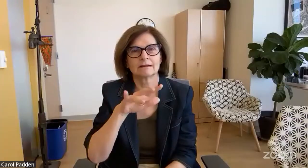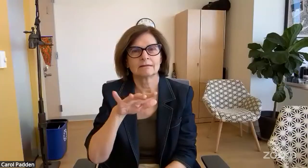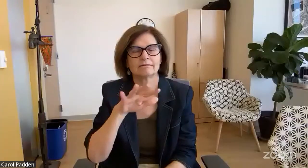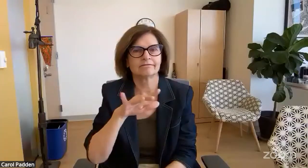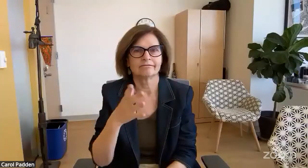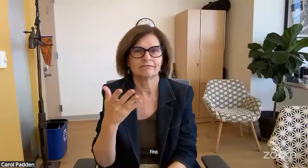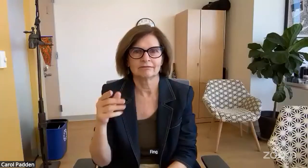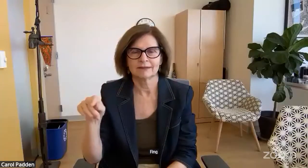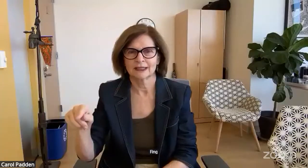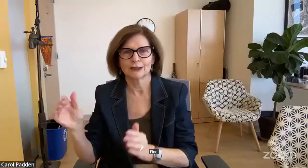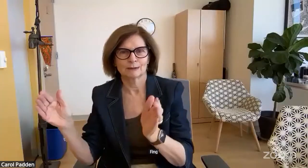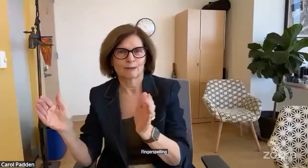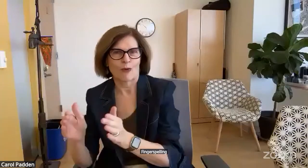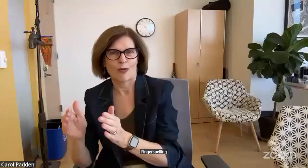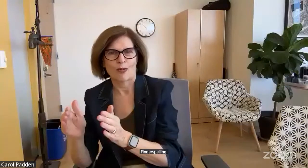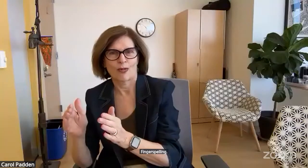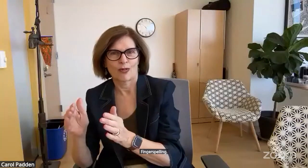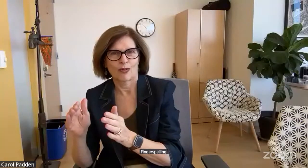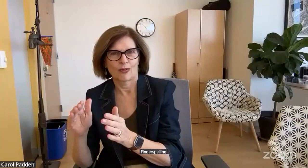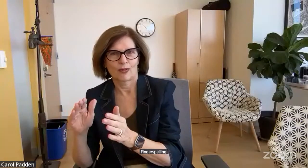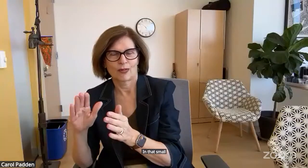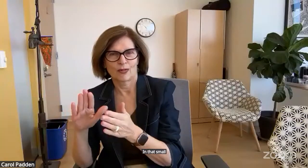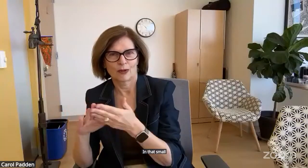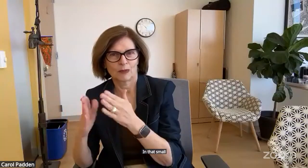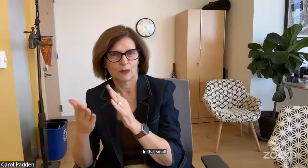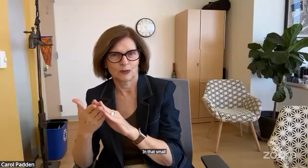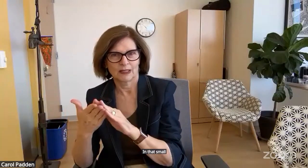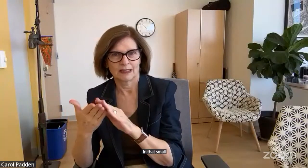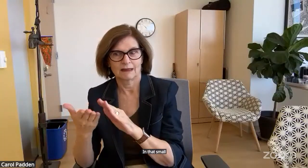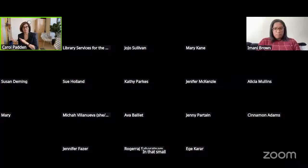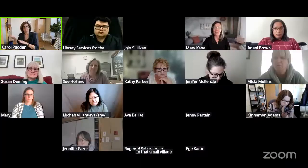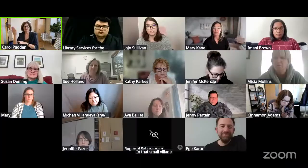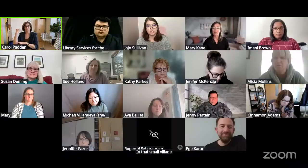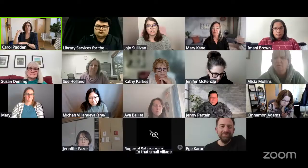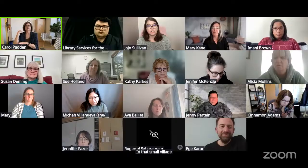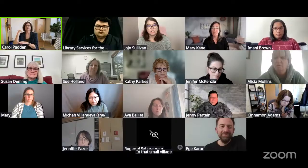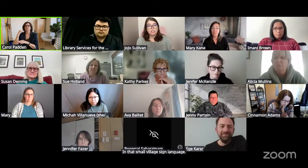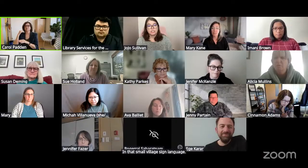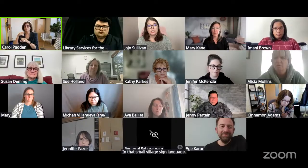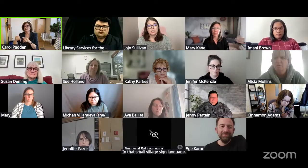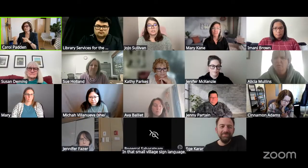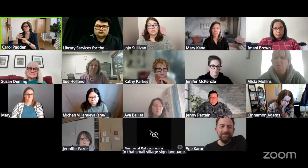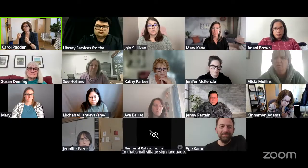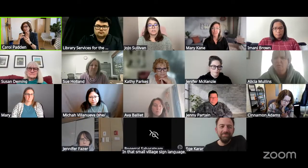finger spelling. In that small village sign language,